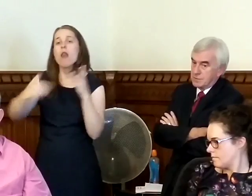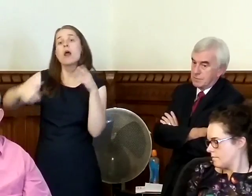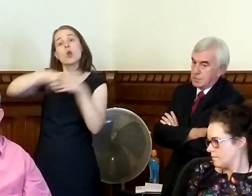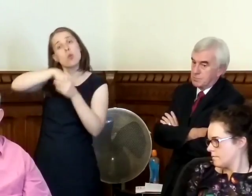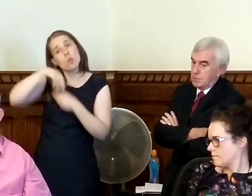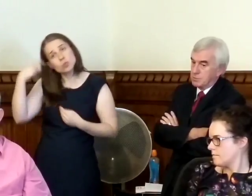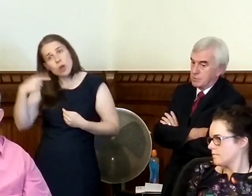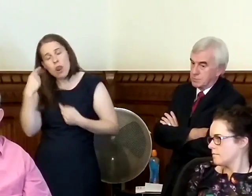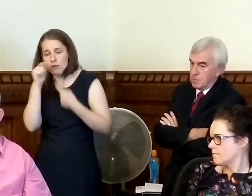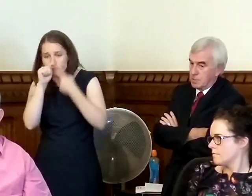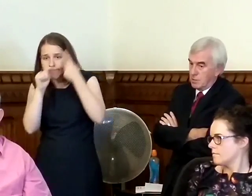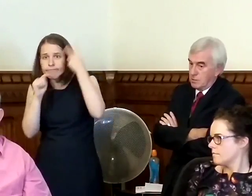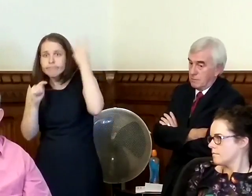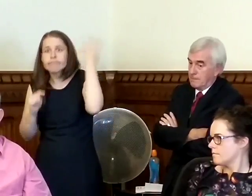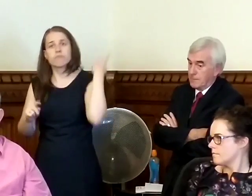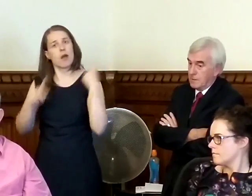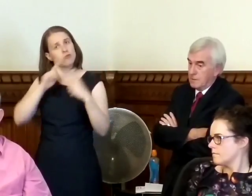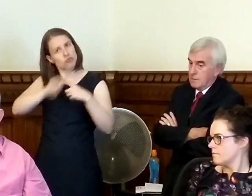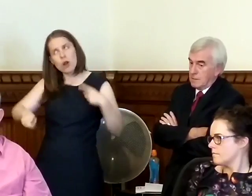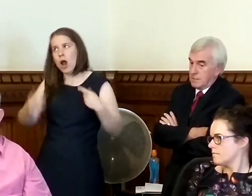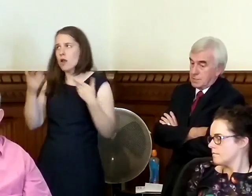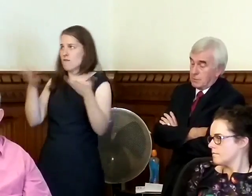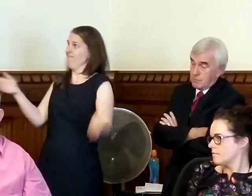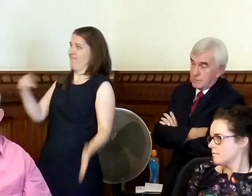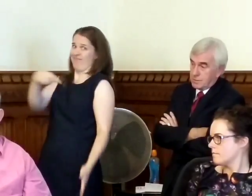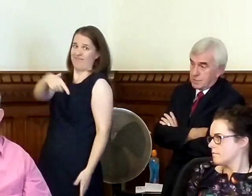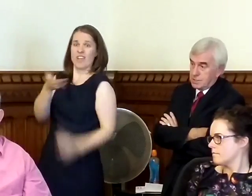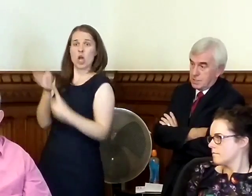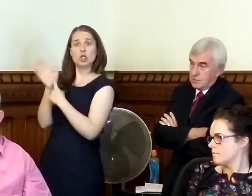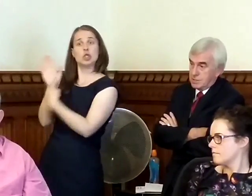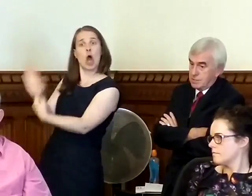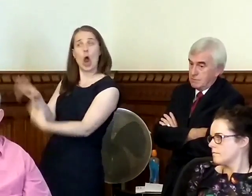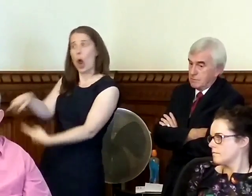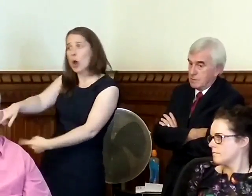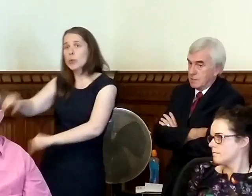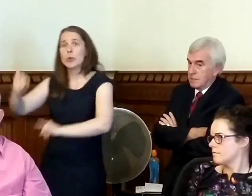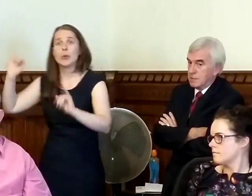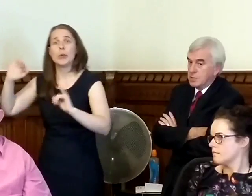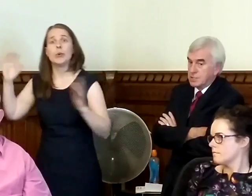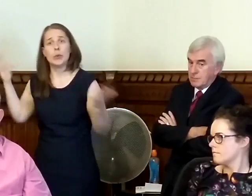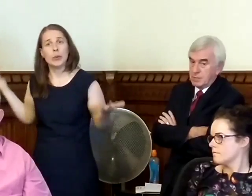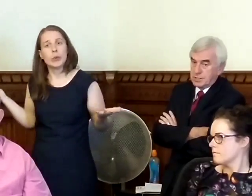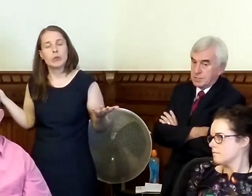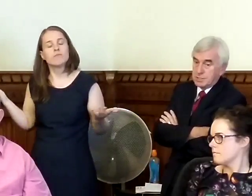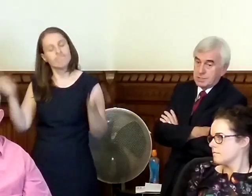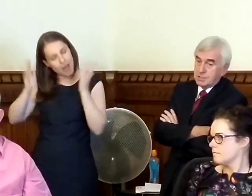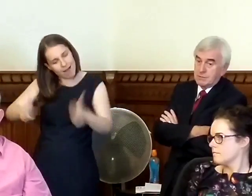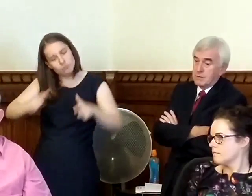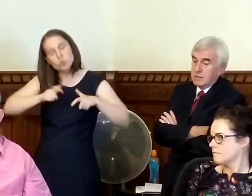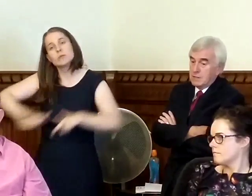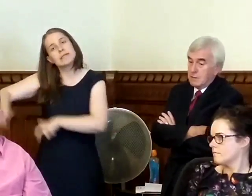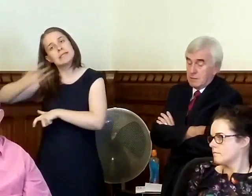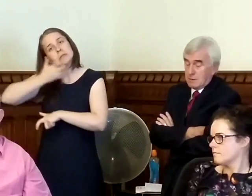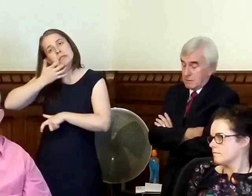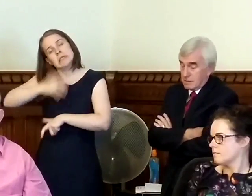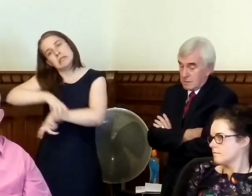like yourselves to expose what's been going on. And that's what we've got to continue to do. And in some